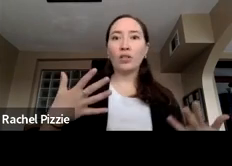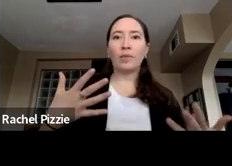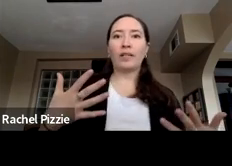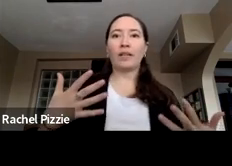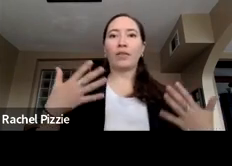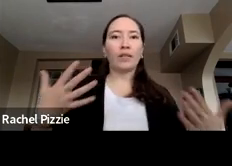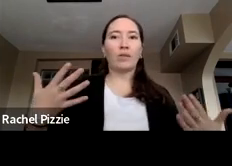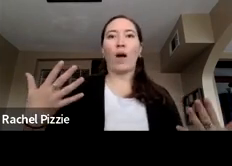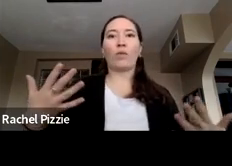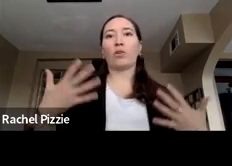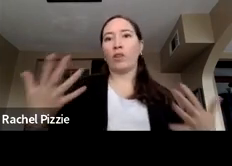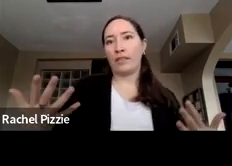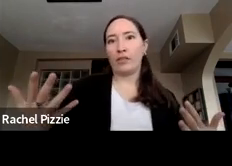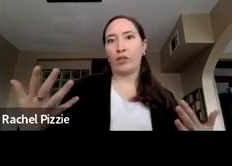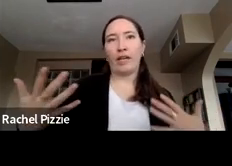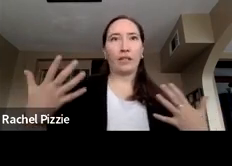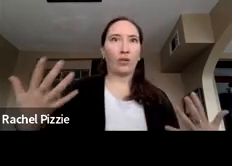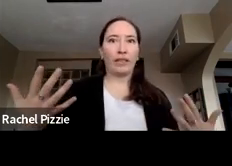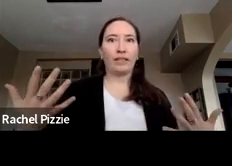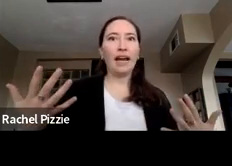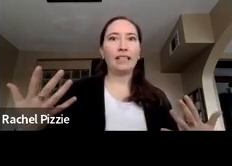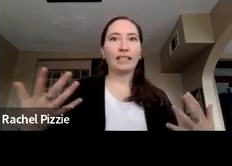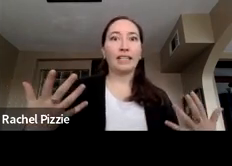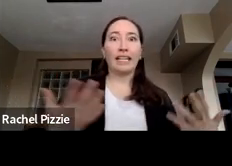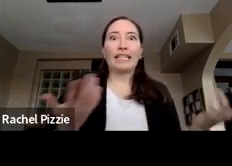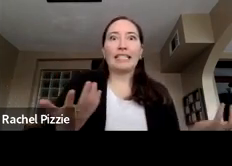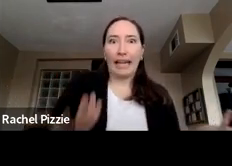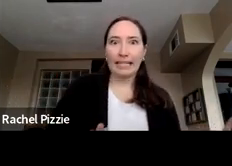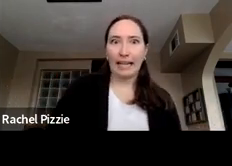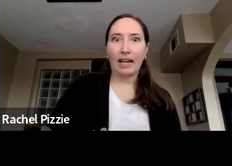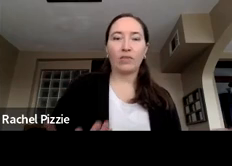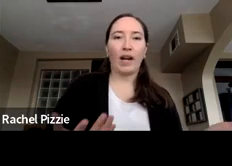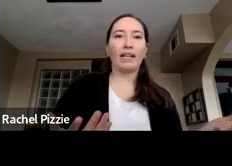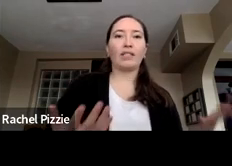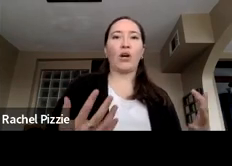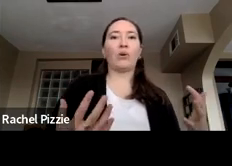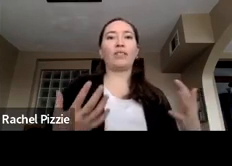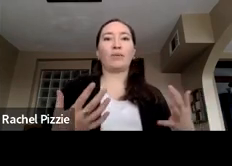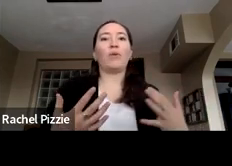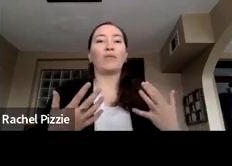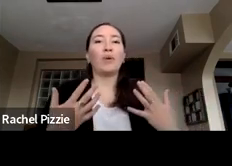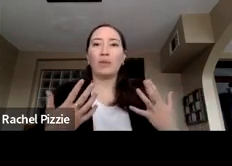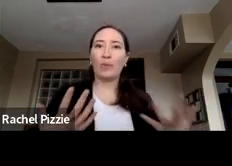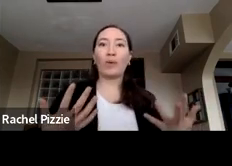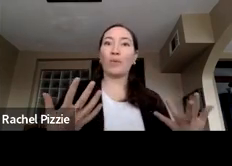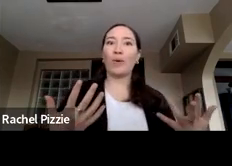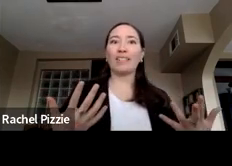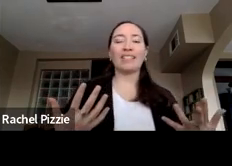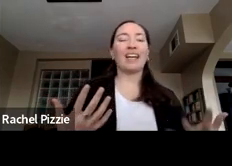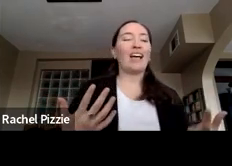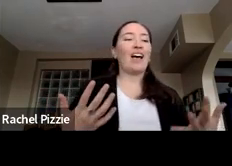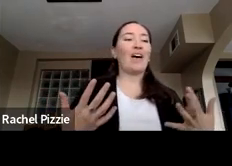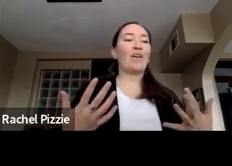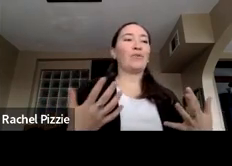And ultimately, the reason why we create these surveys and create these tasks is to get data, right? So this is one of the most important